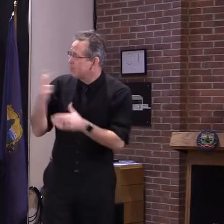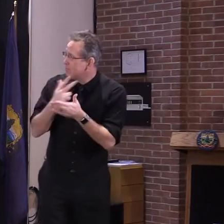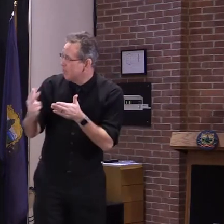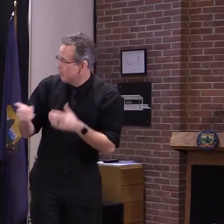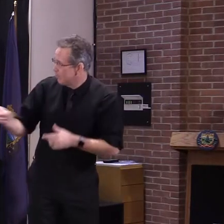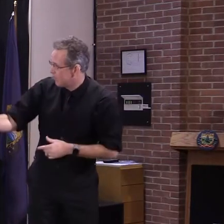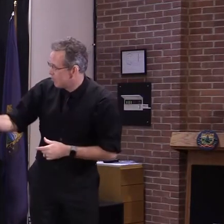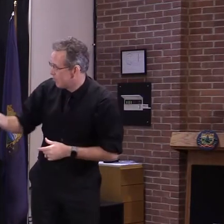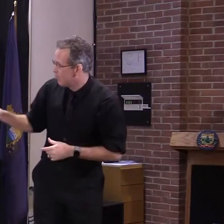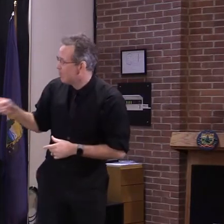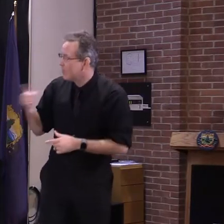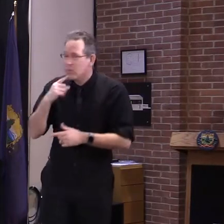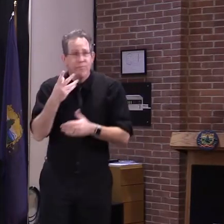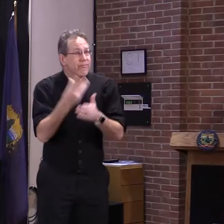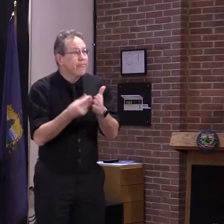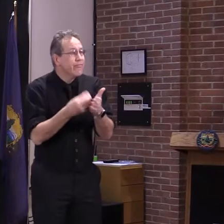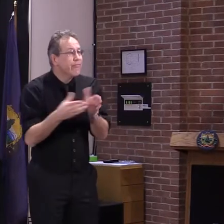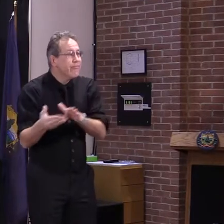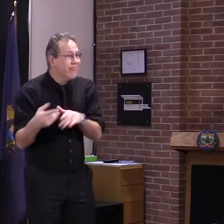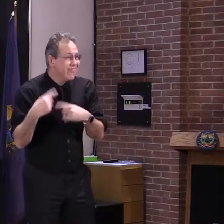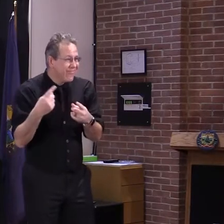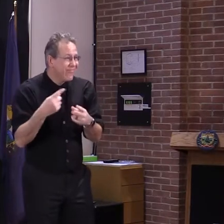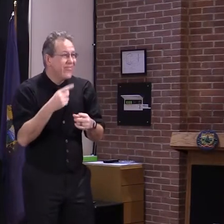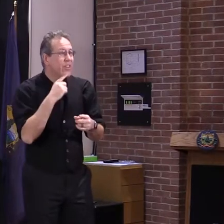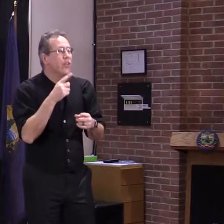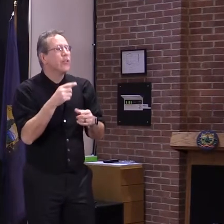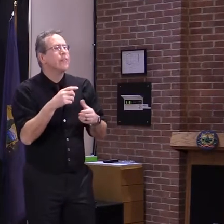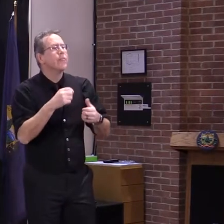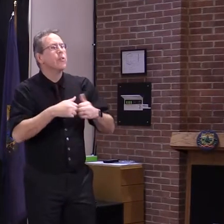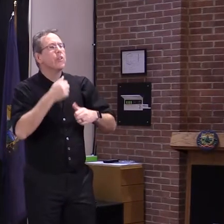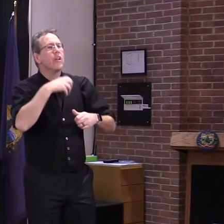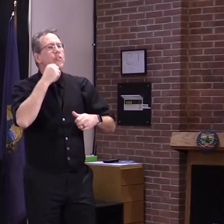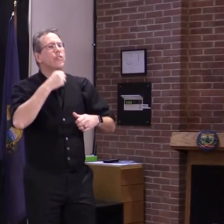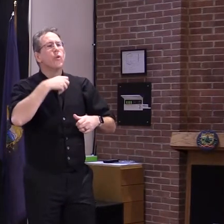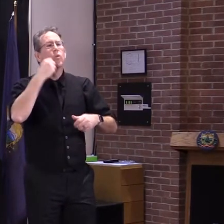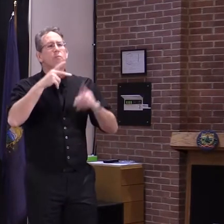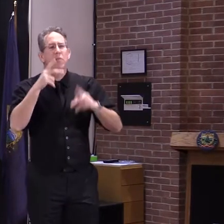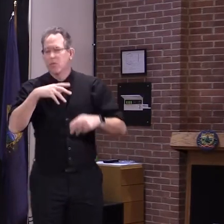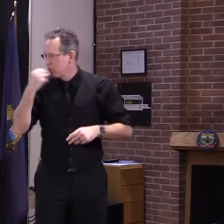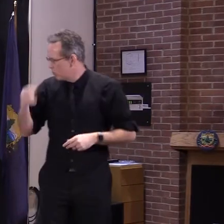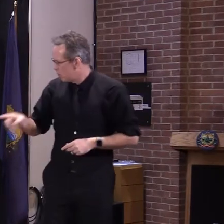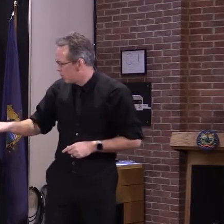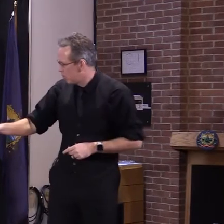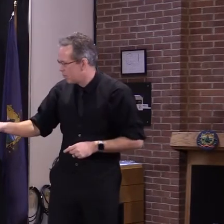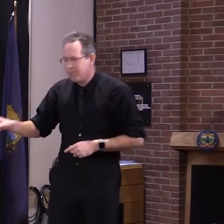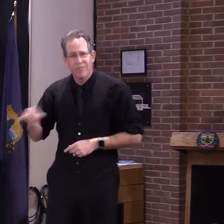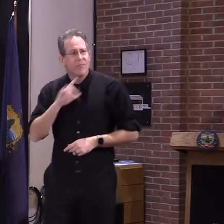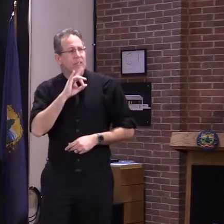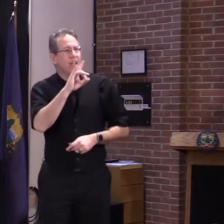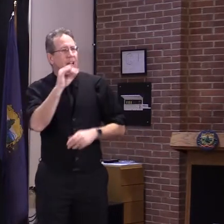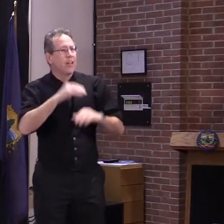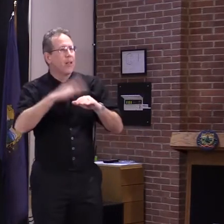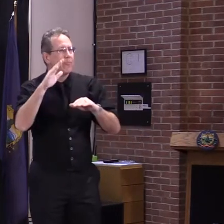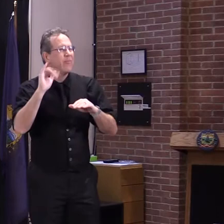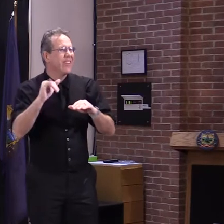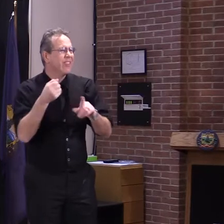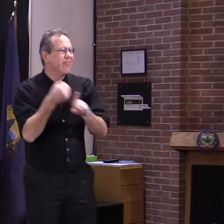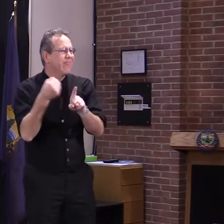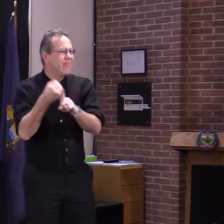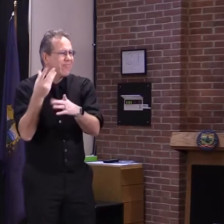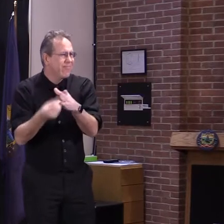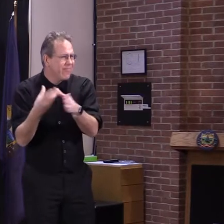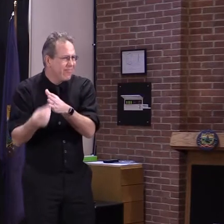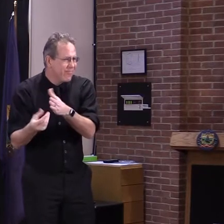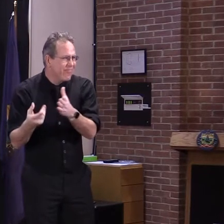case fatality ratio is the highest among those that are the most vulnerable by age. Over those in between 70 and 79, close